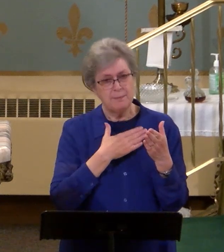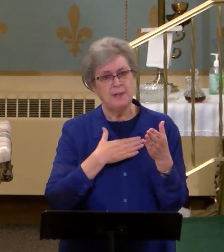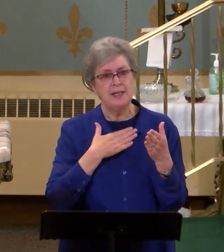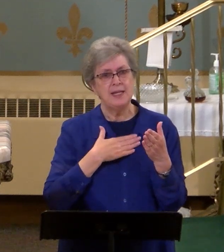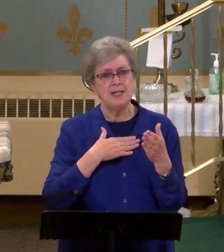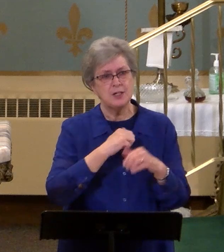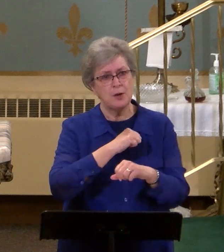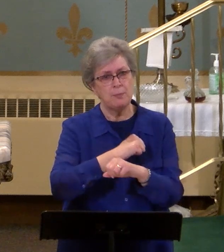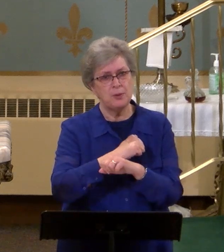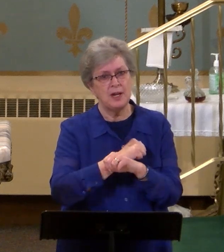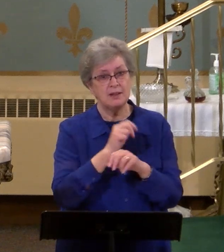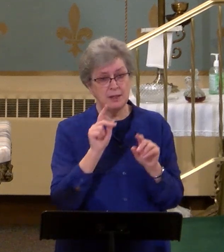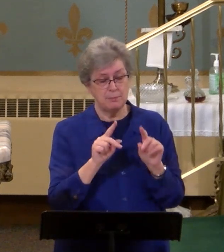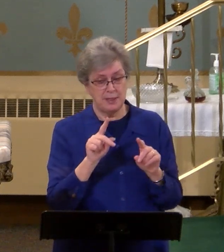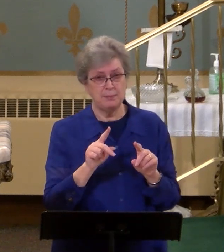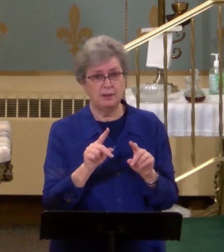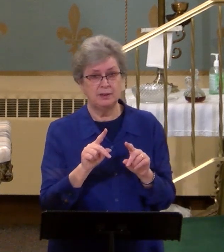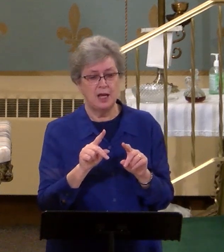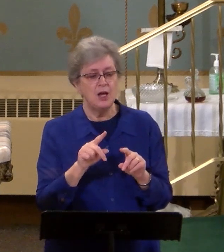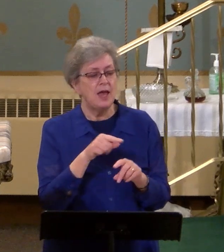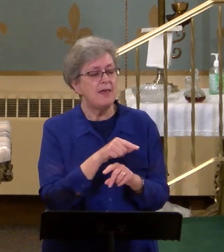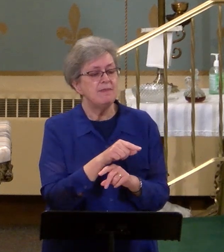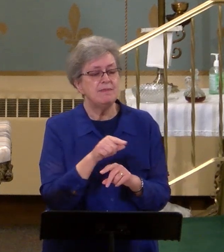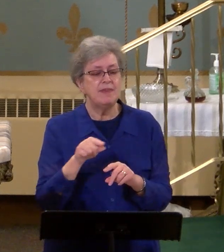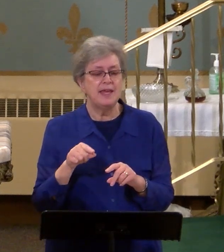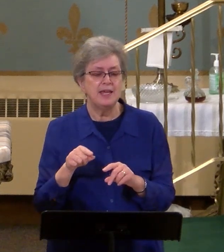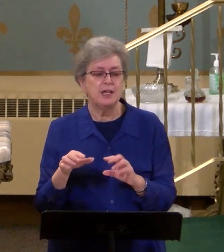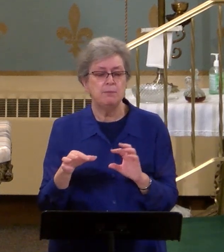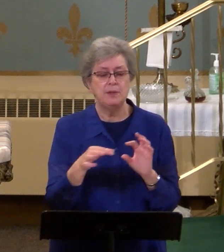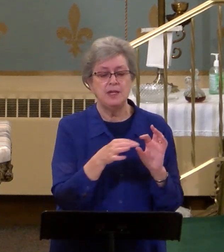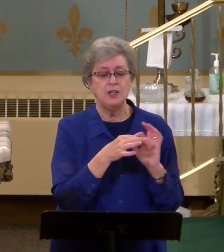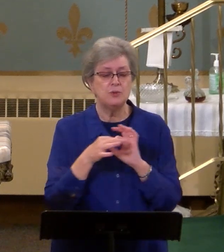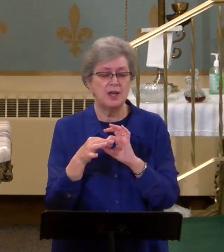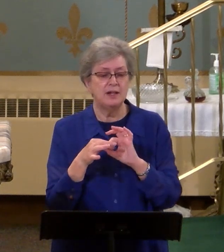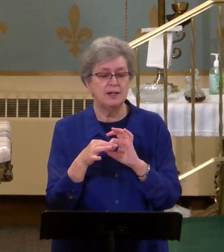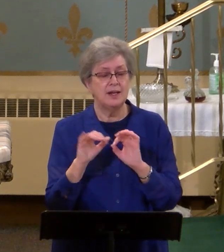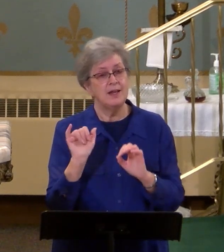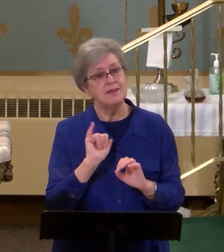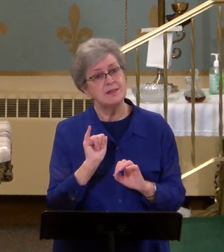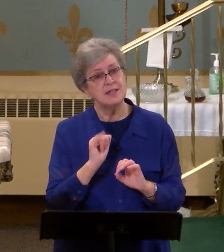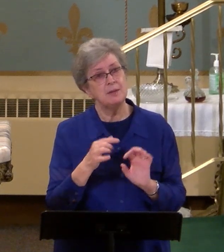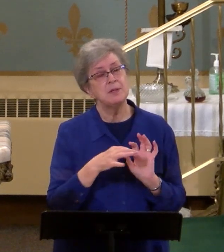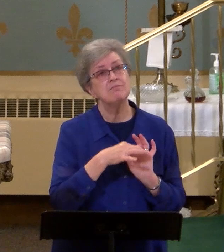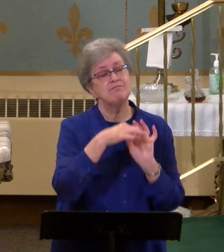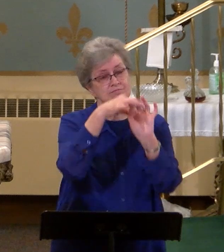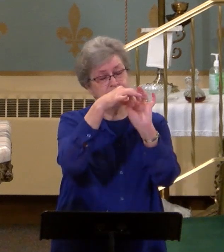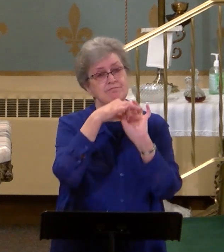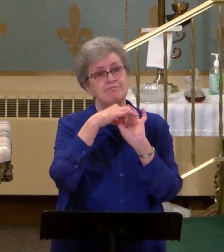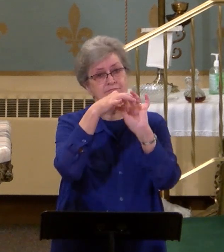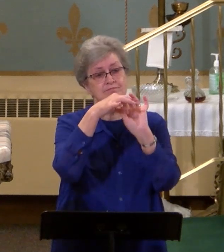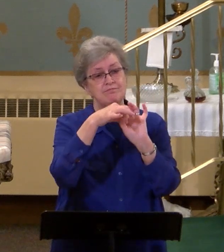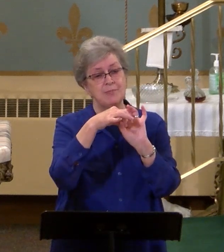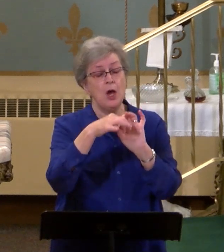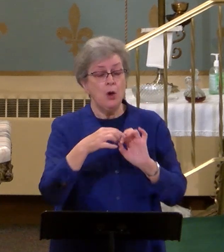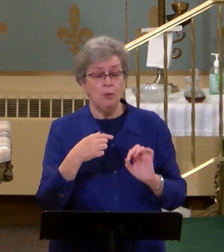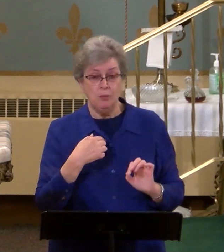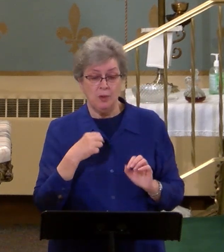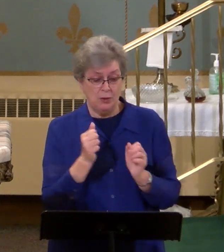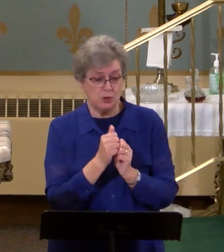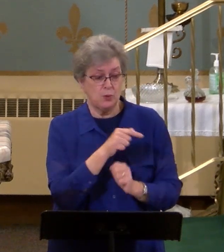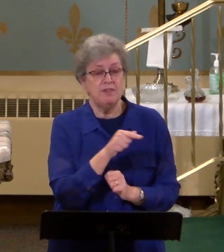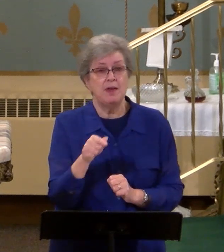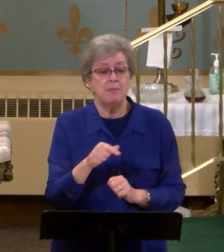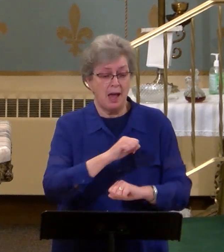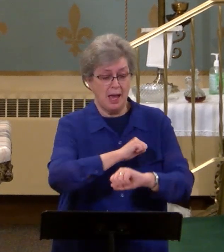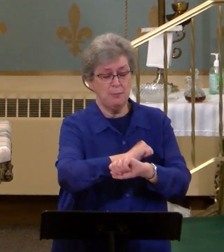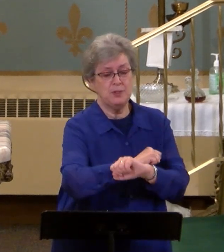me, so that they may be one, just as we are one. When I was with them, I protected